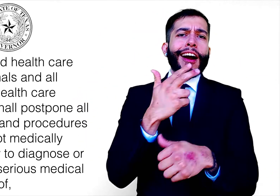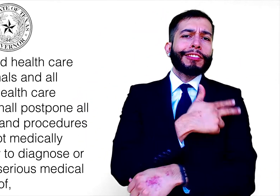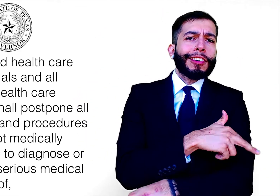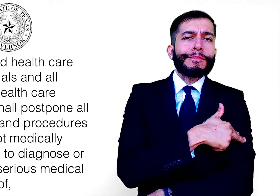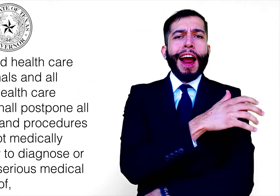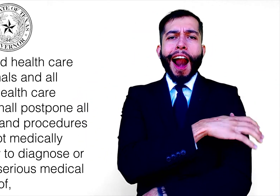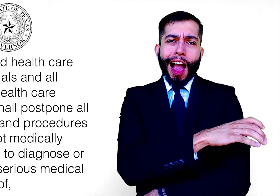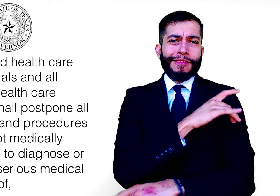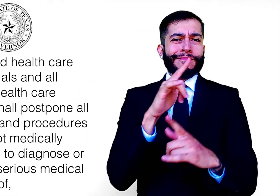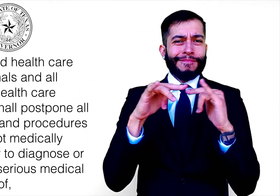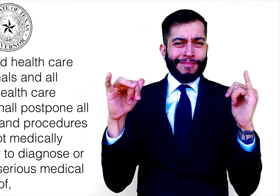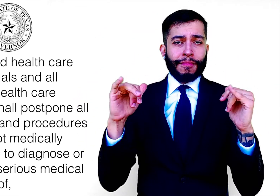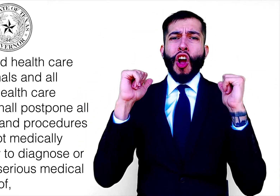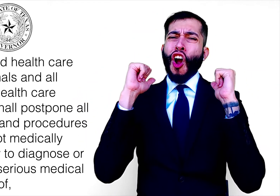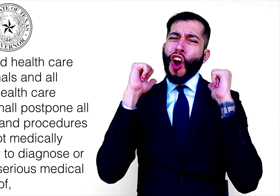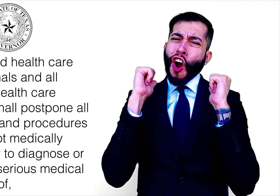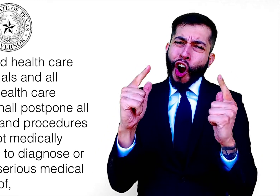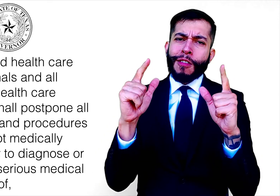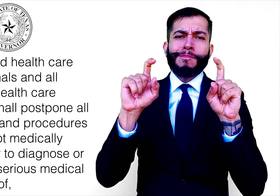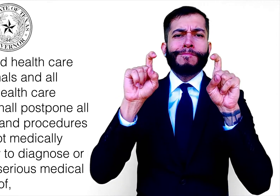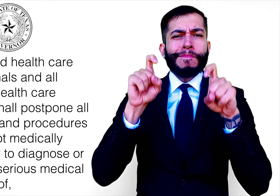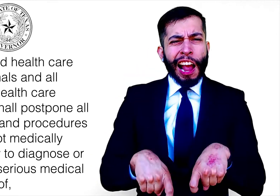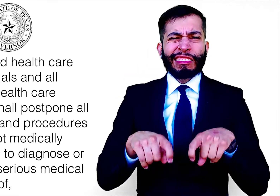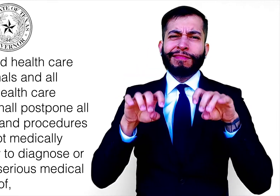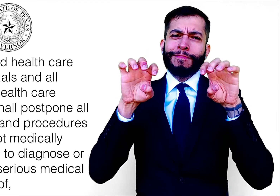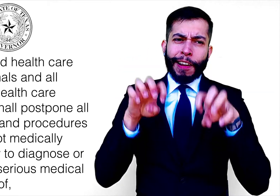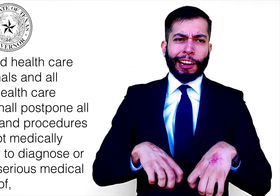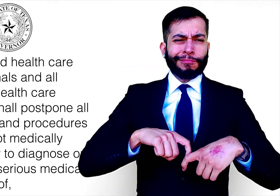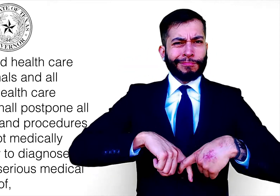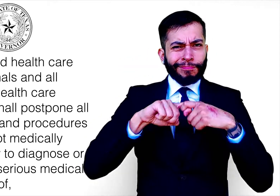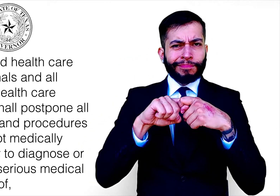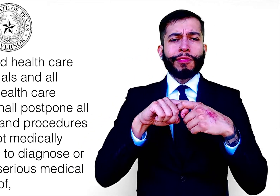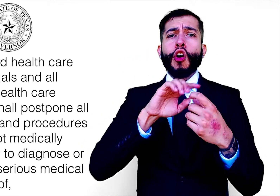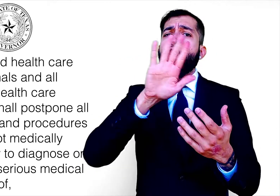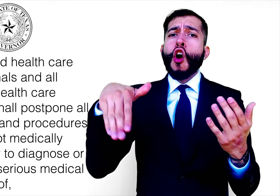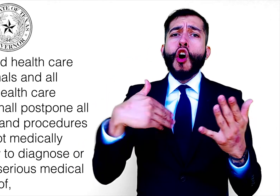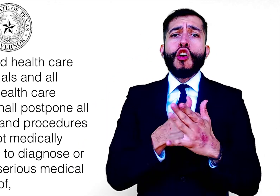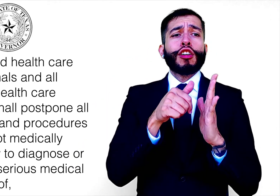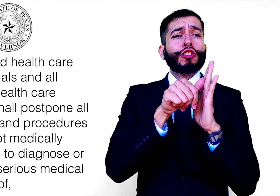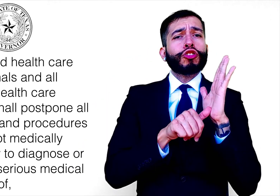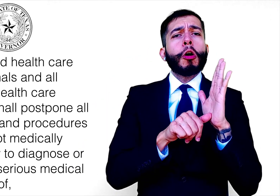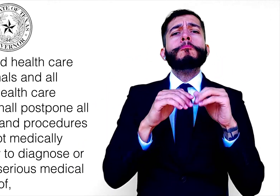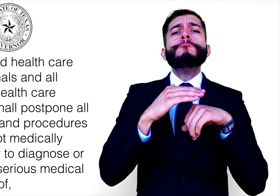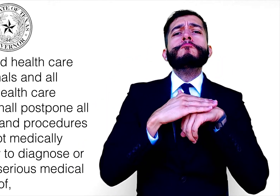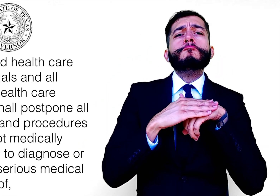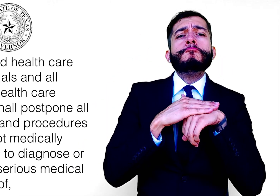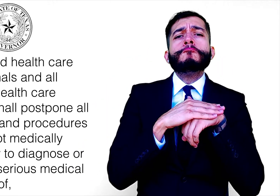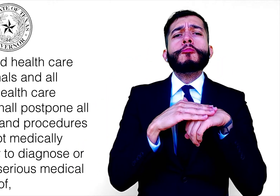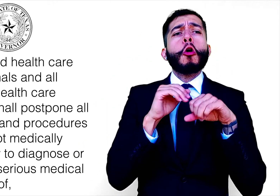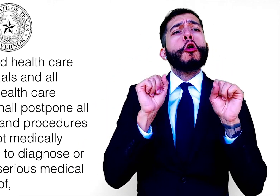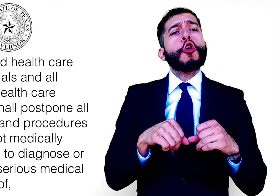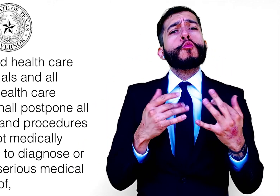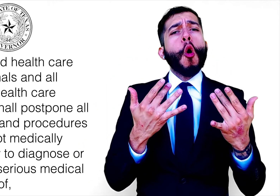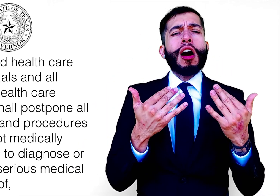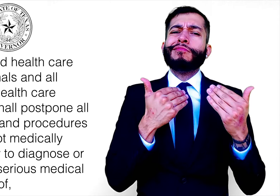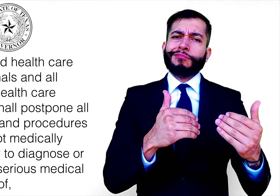procedures that are not medically necessary to diagnose or correct a serious medical condition of, or